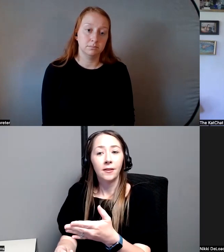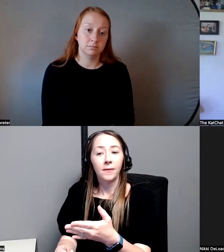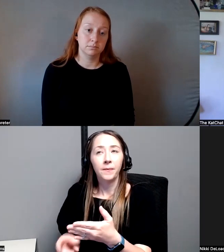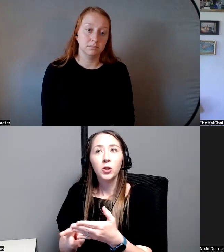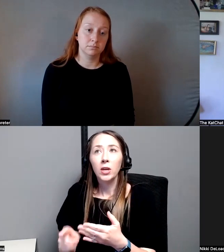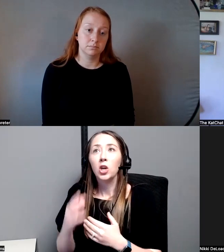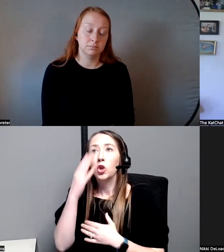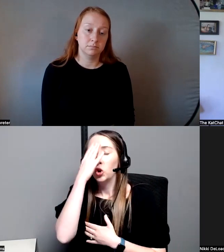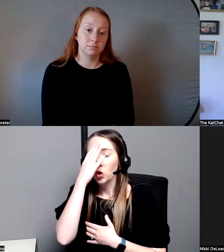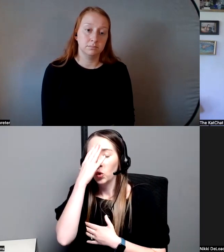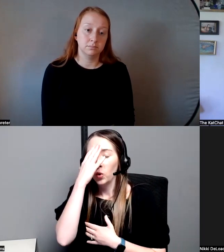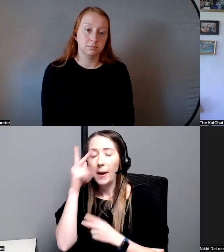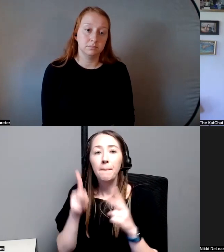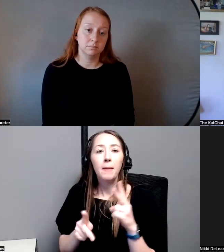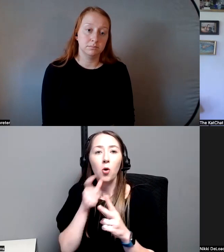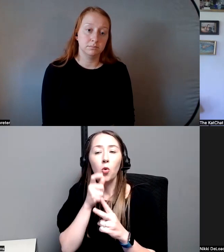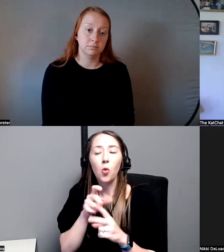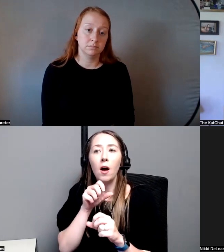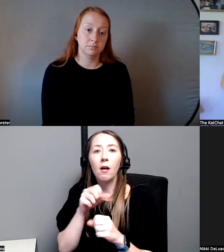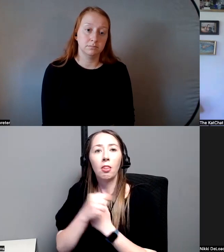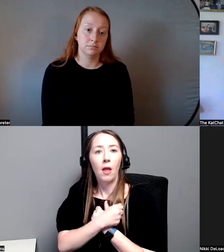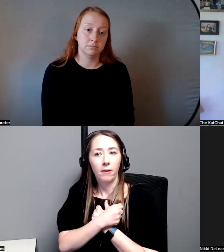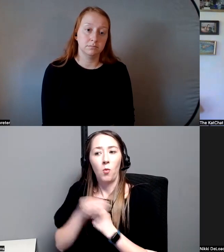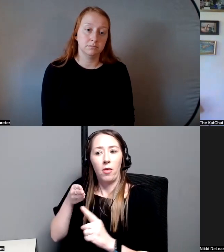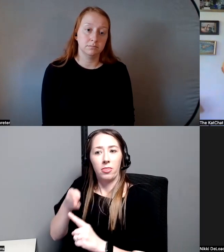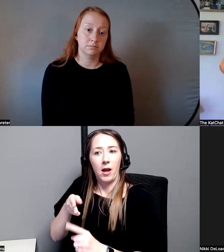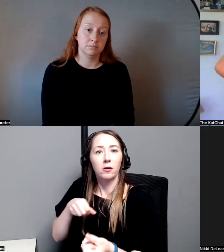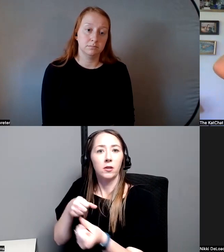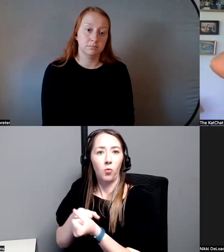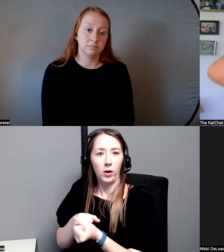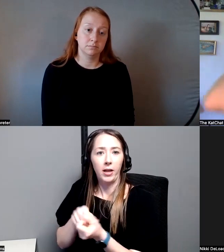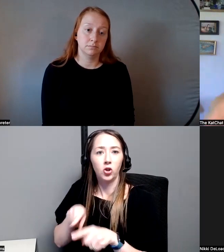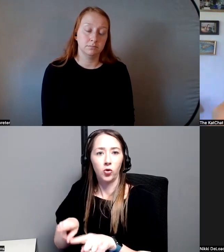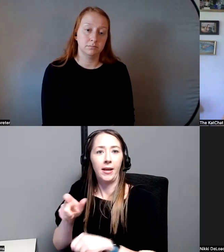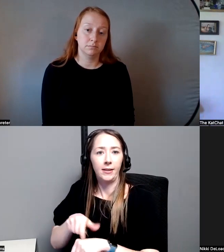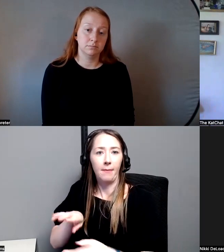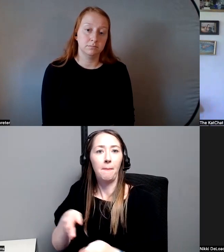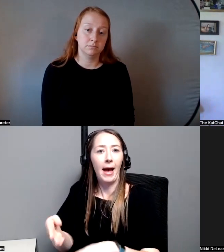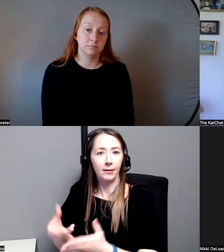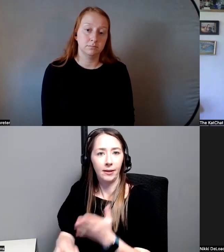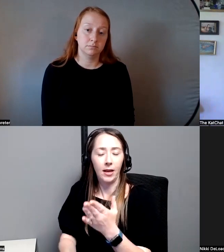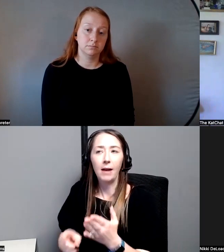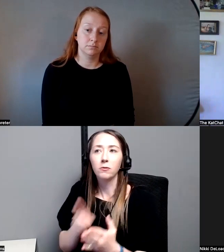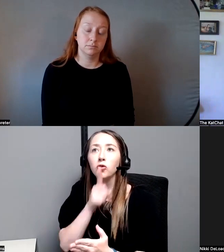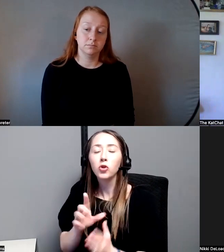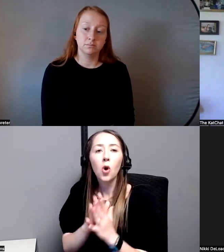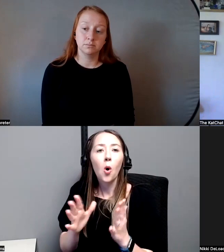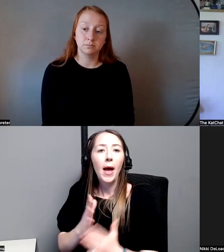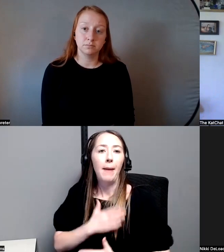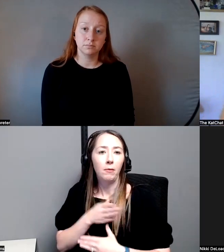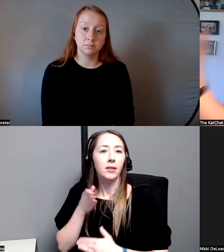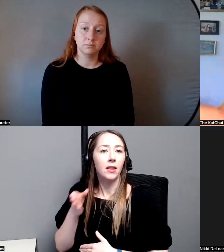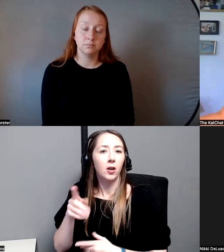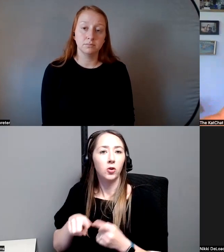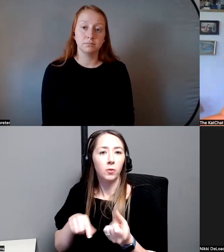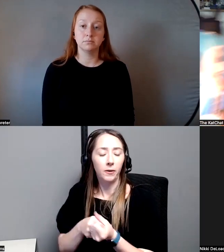knew that he was surrounded by love. And I'm so glad I was. I'll